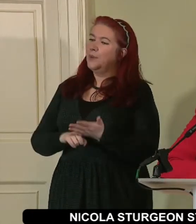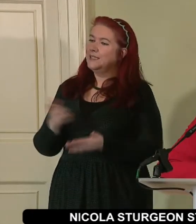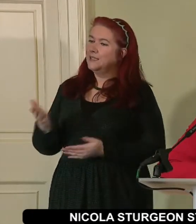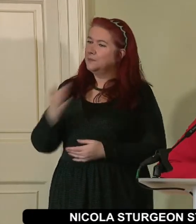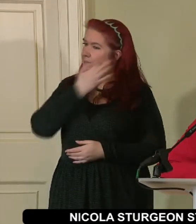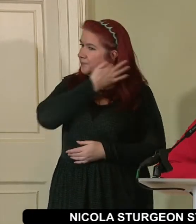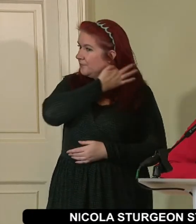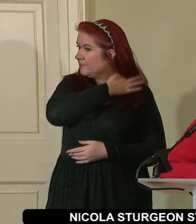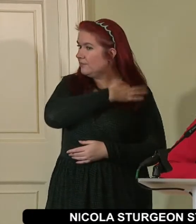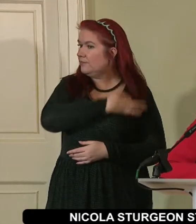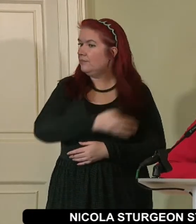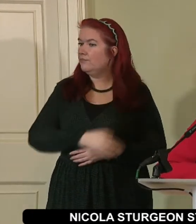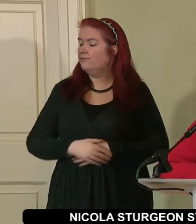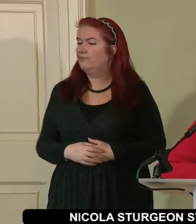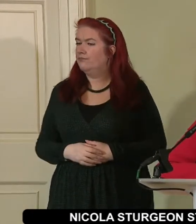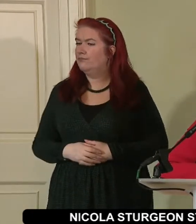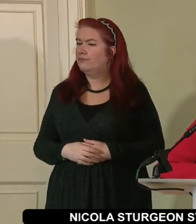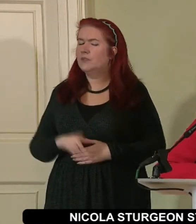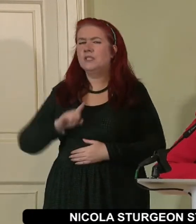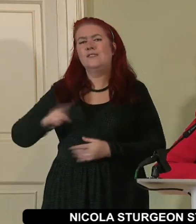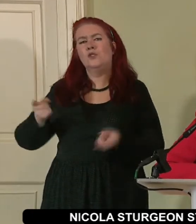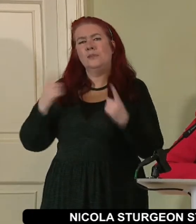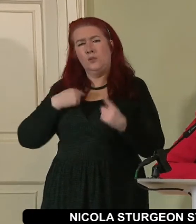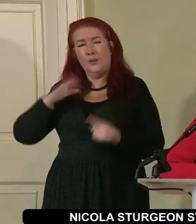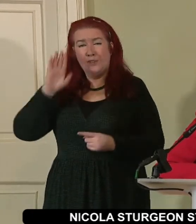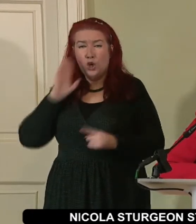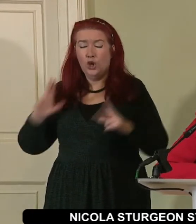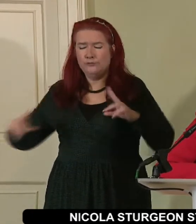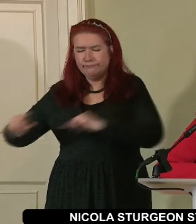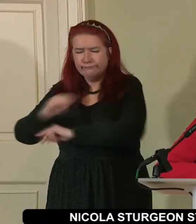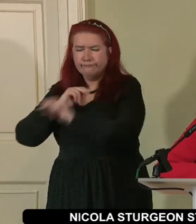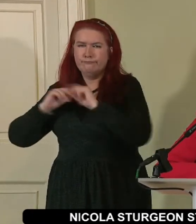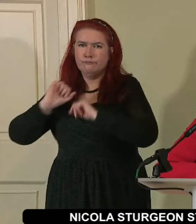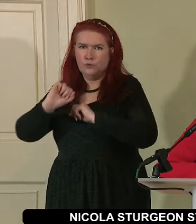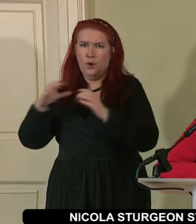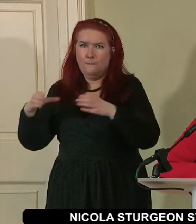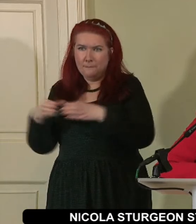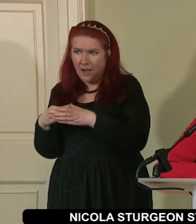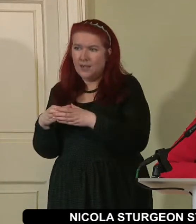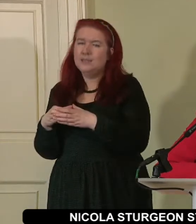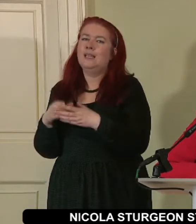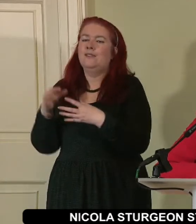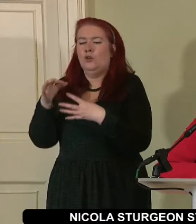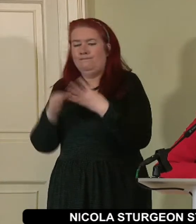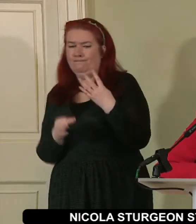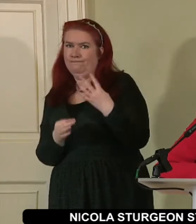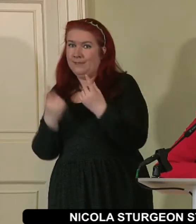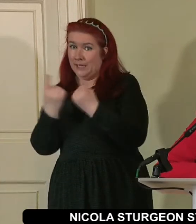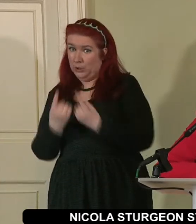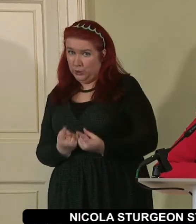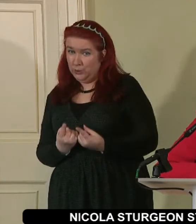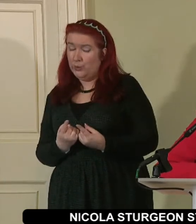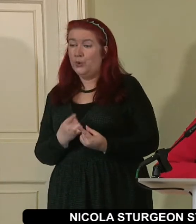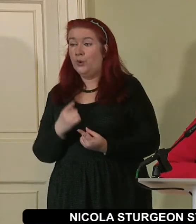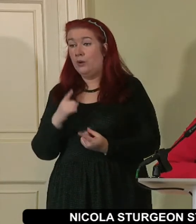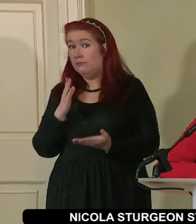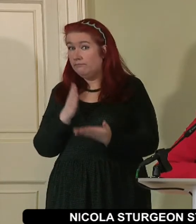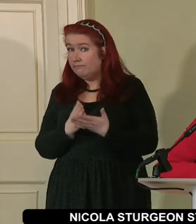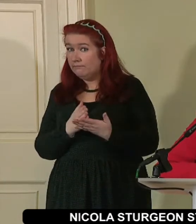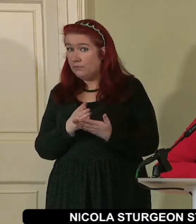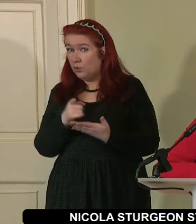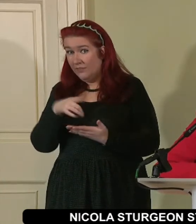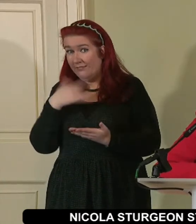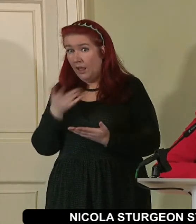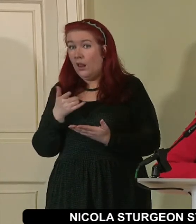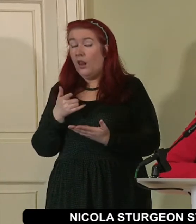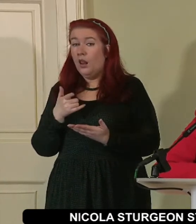First Minister, we've heard rumblings of divisions within the party in recent weeks, particularly around certain issues. Ultimately, did you lose